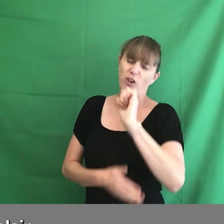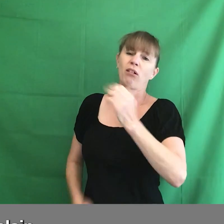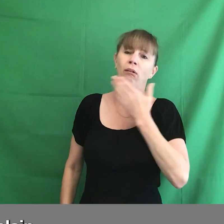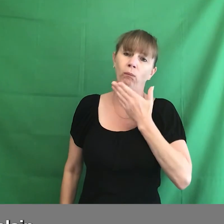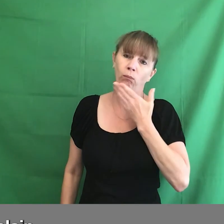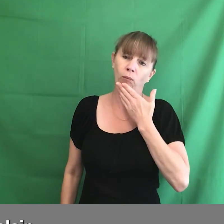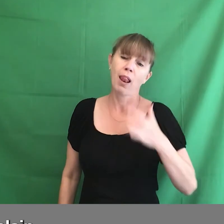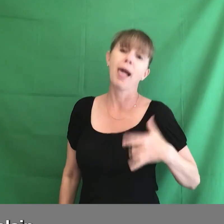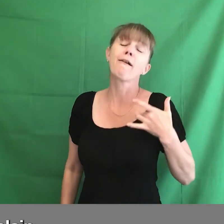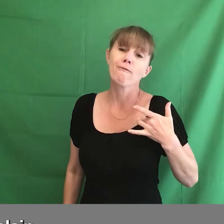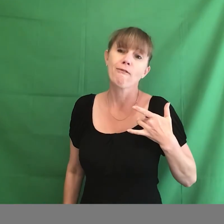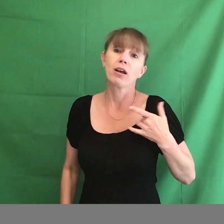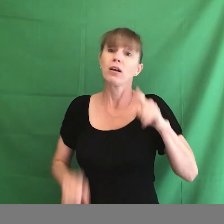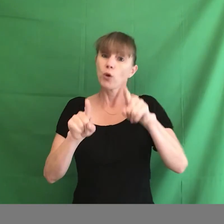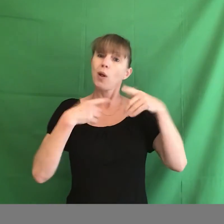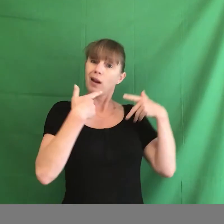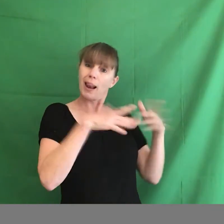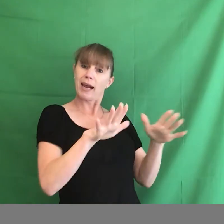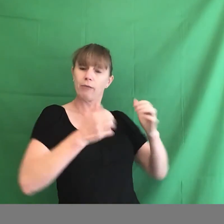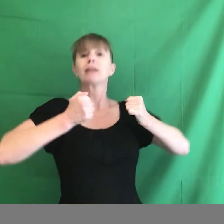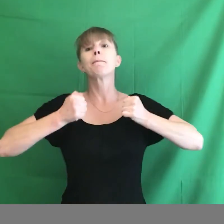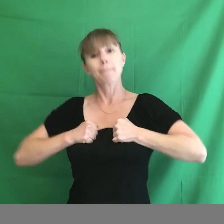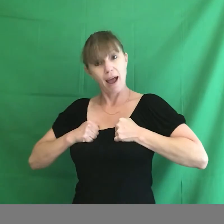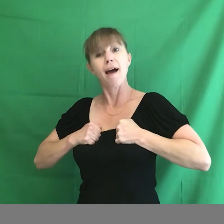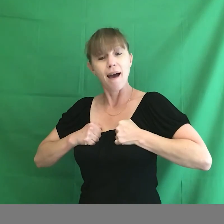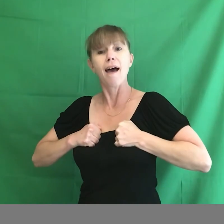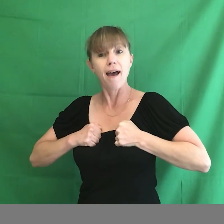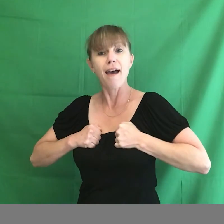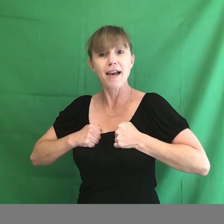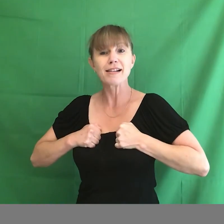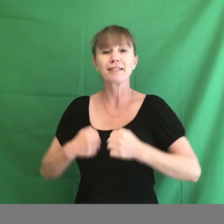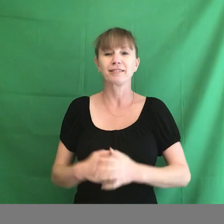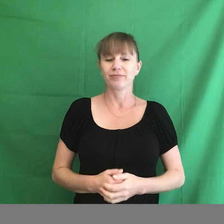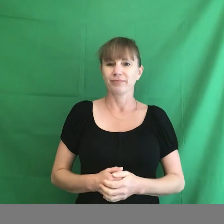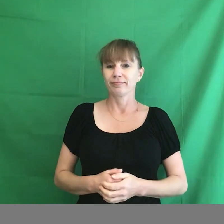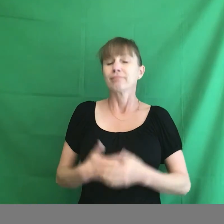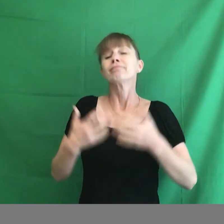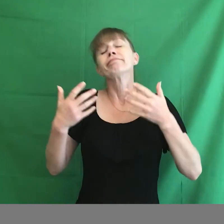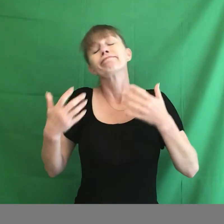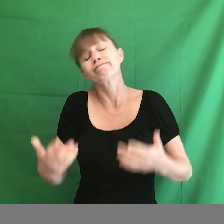your boring life if you'll just leave me to mine.